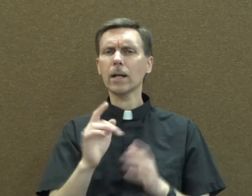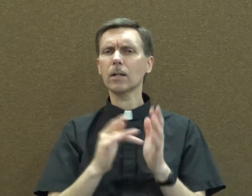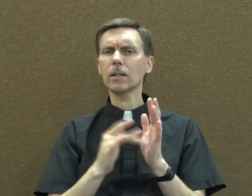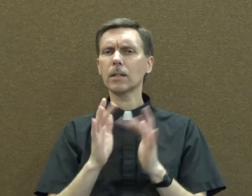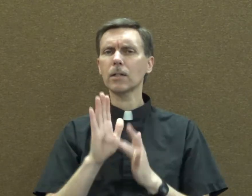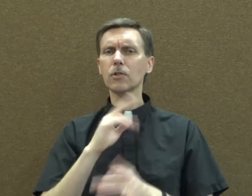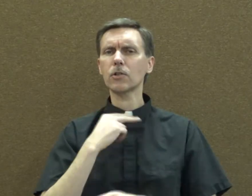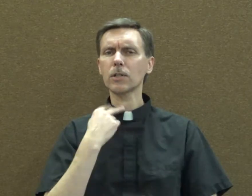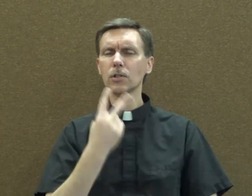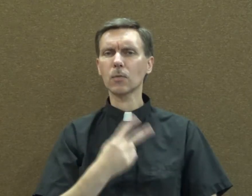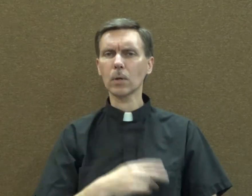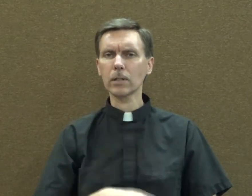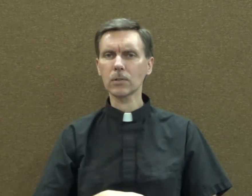Where is Jesus' voice?